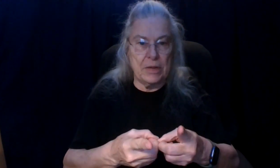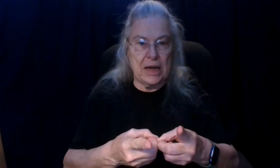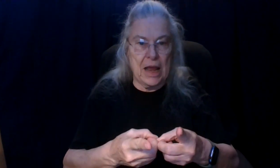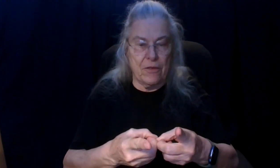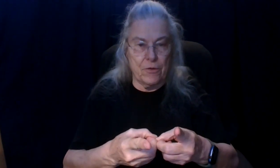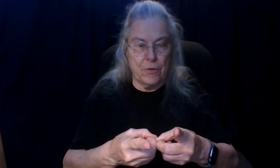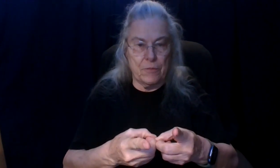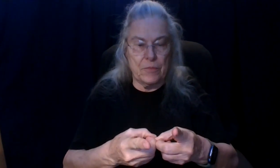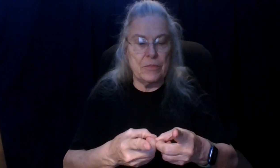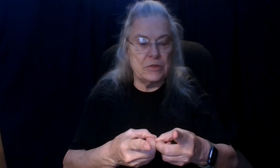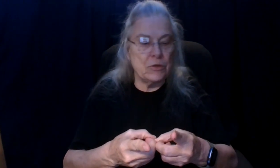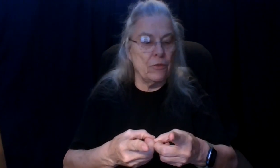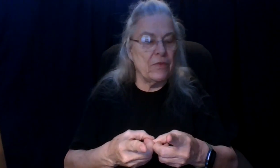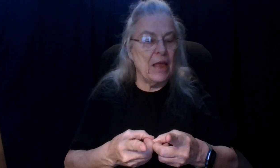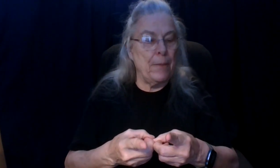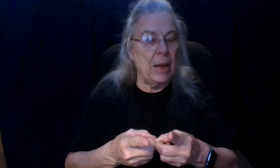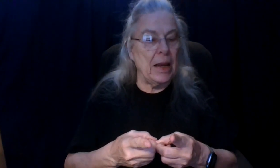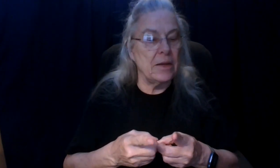together so that they meet.